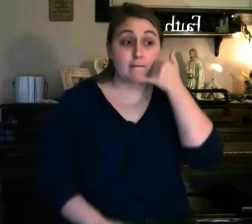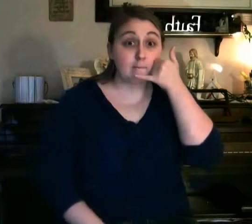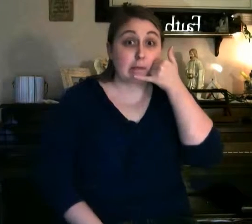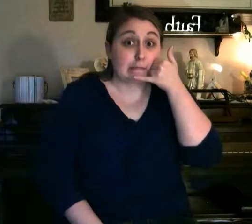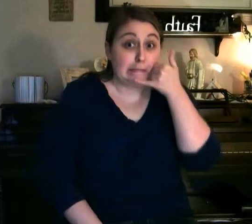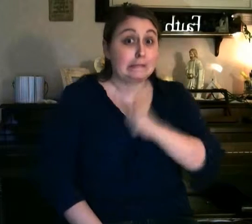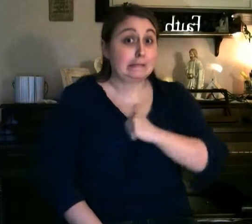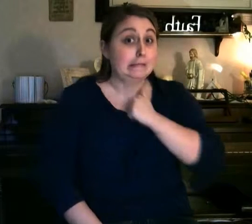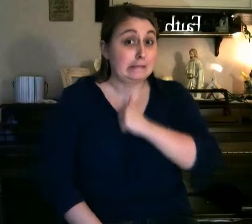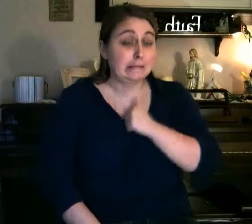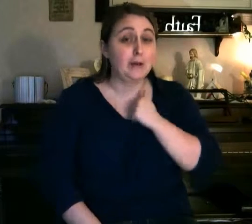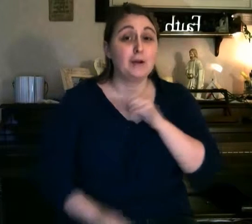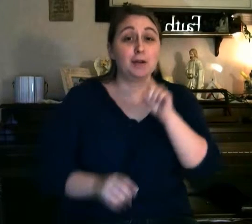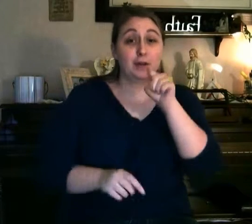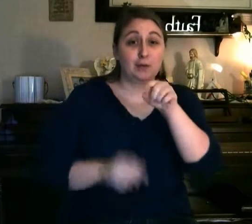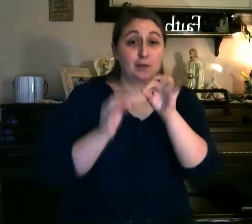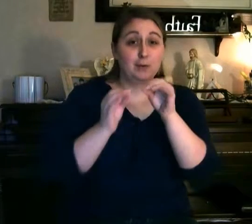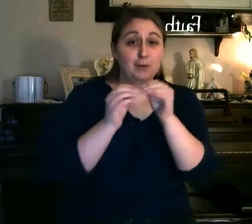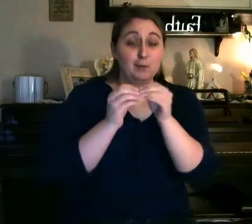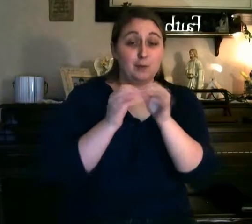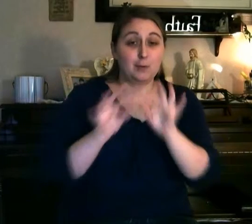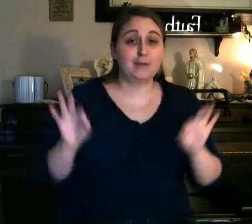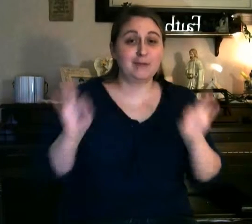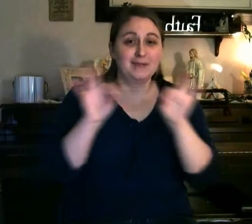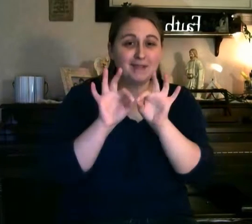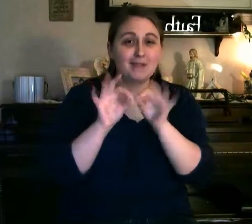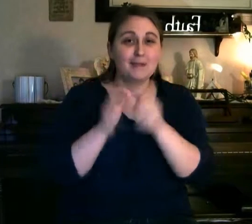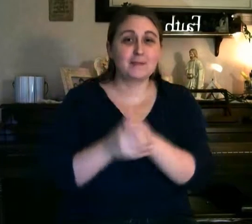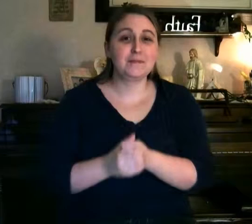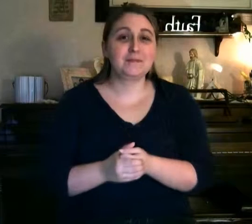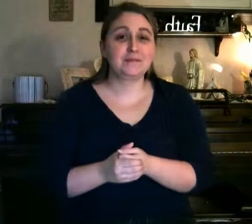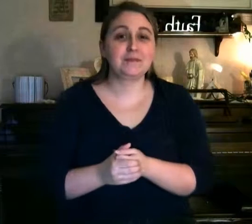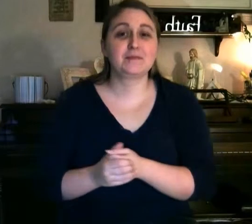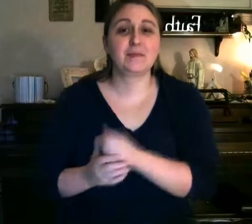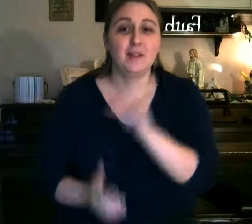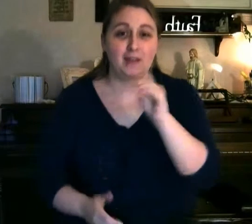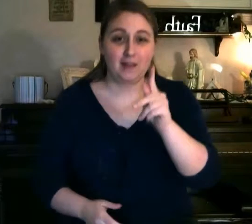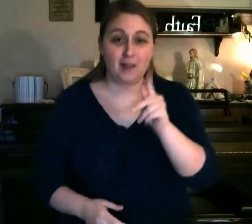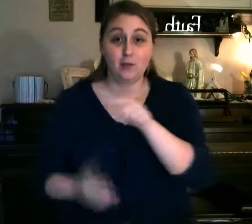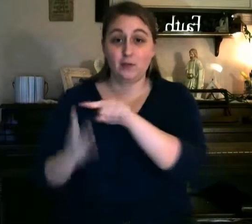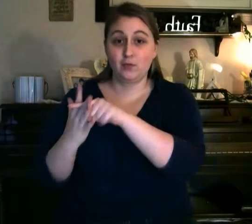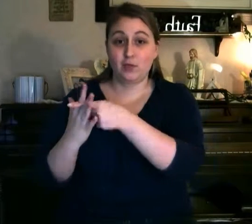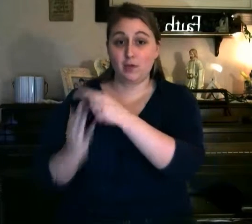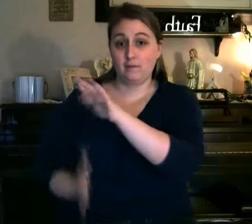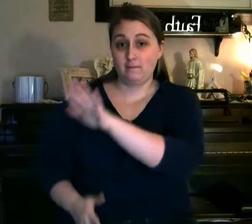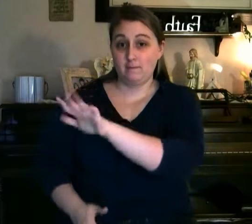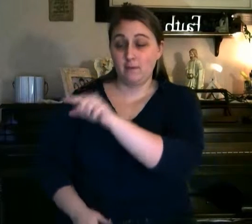phone because you're more important. So, okay, let's start at the 5. So we start at the